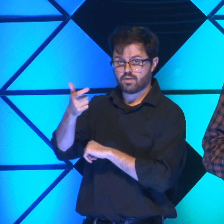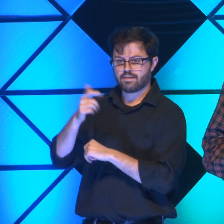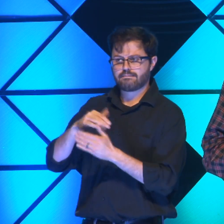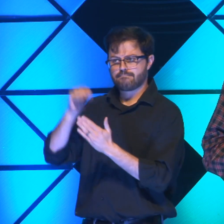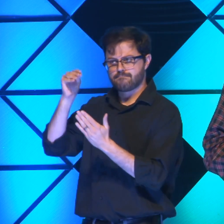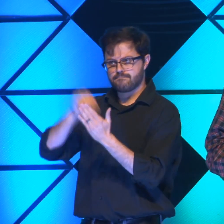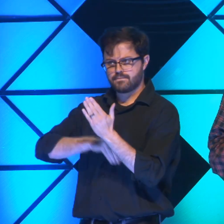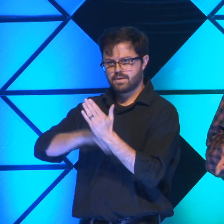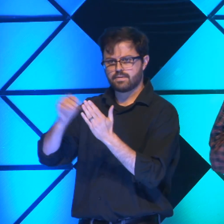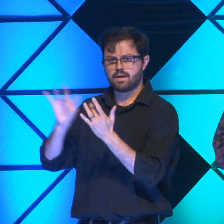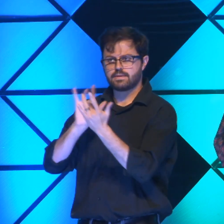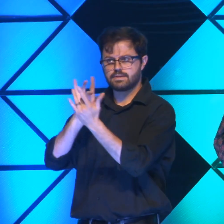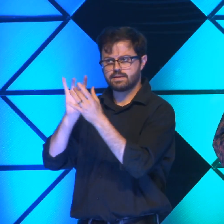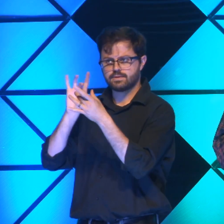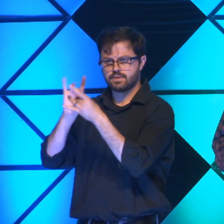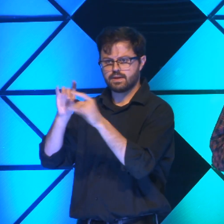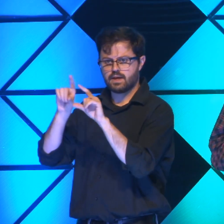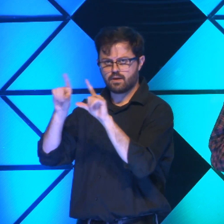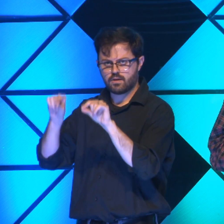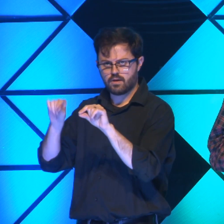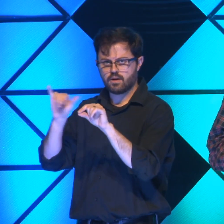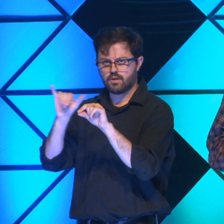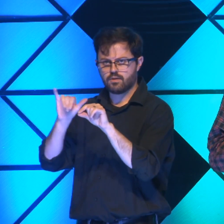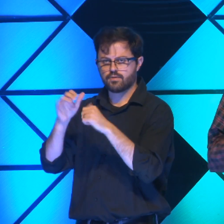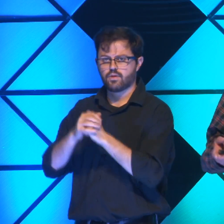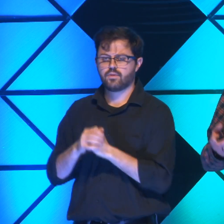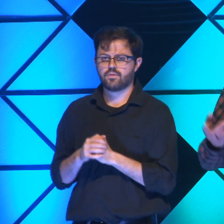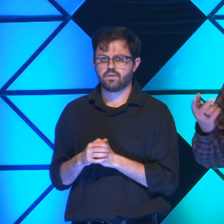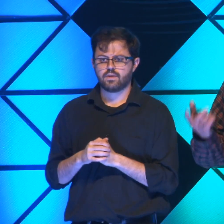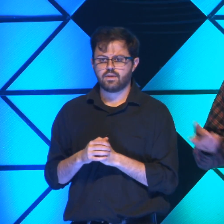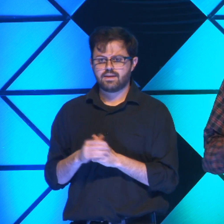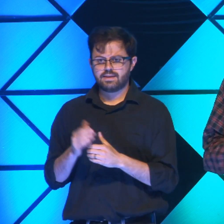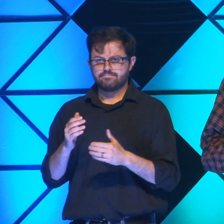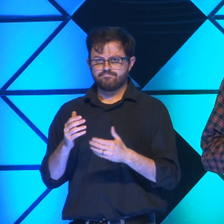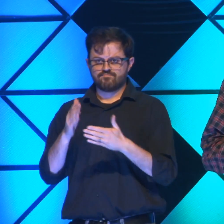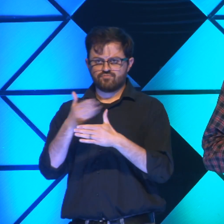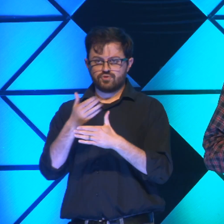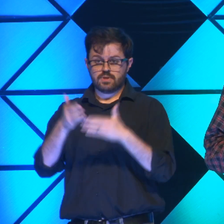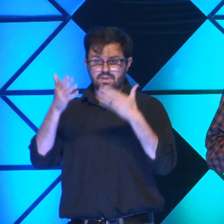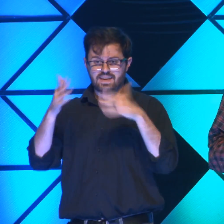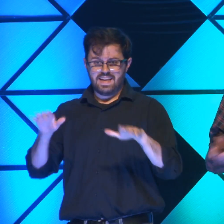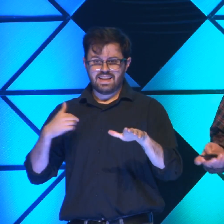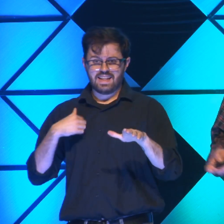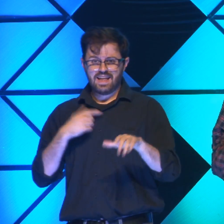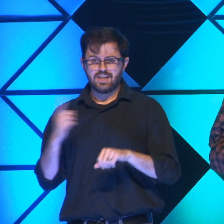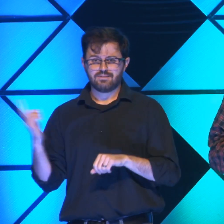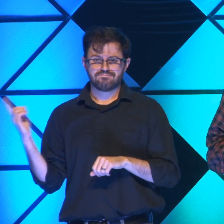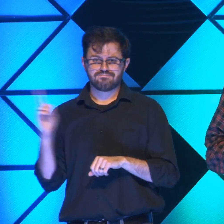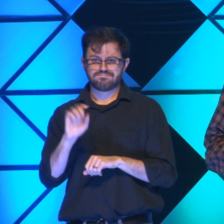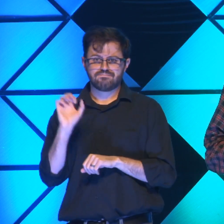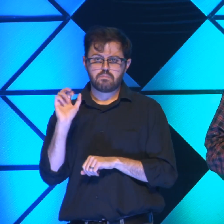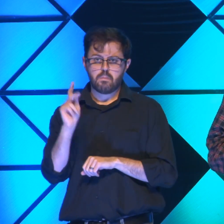led. After the song, I'll come back and I'll return with a blessing before we continue forward with our week.